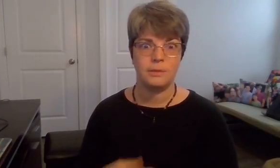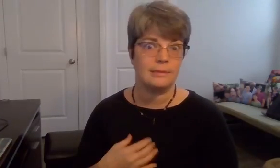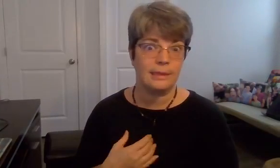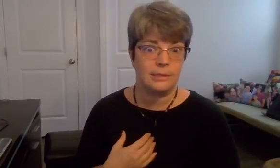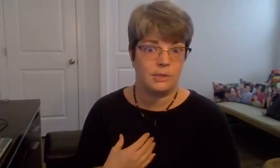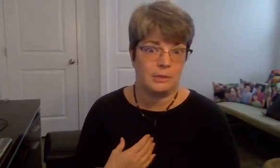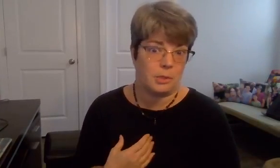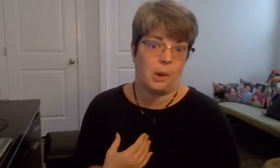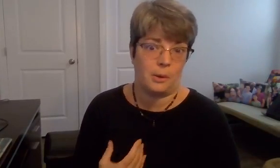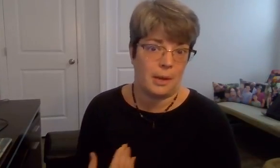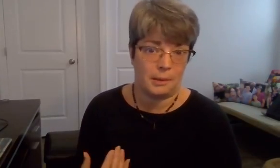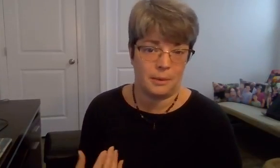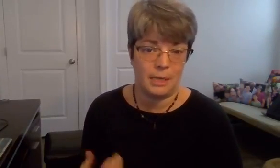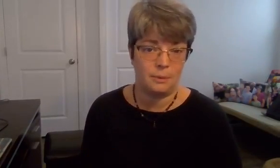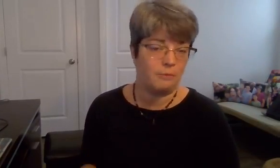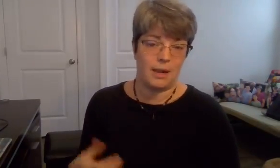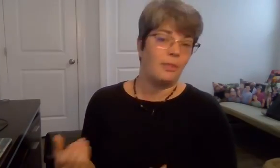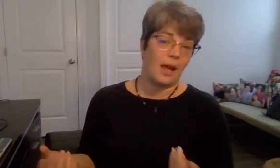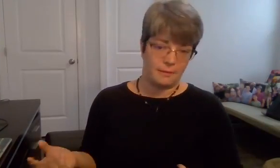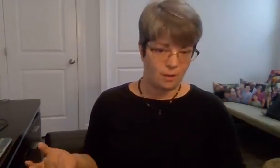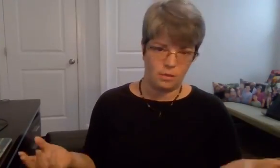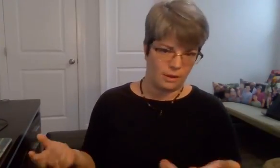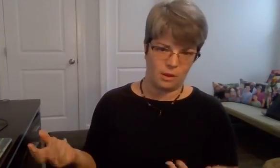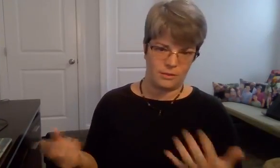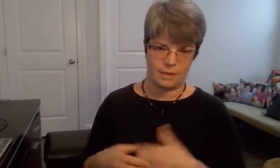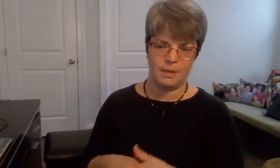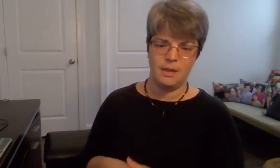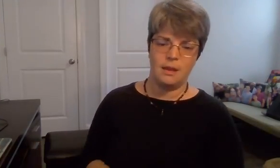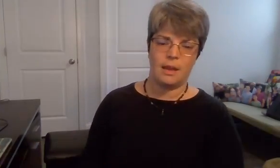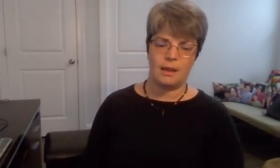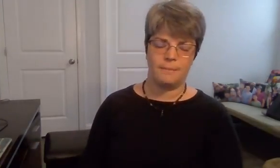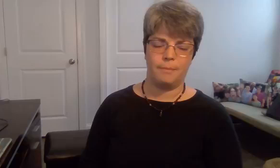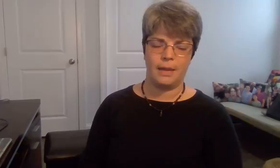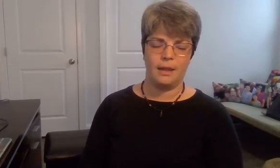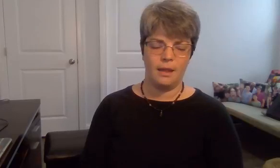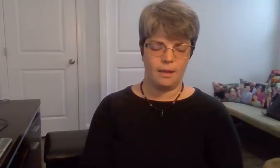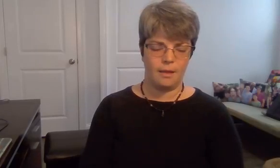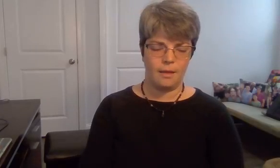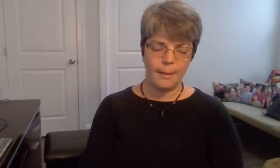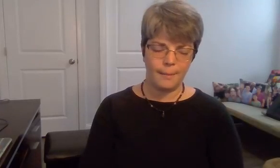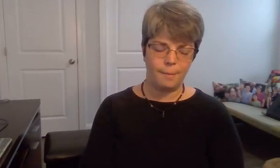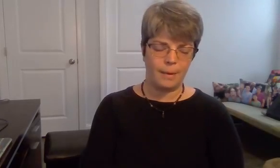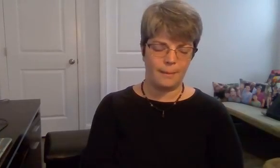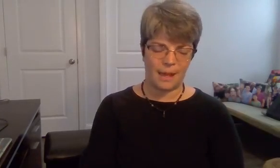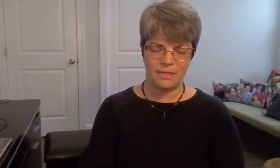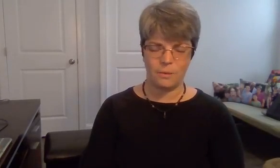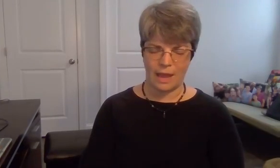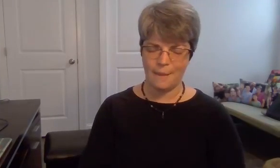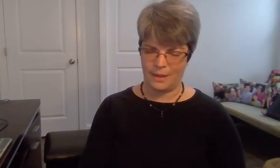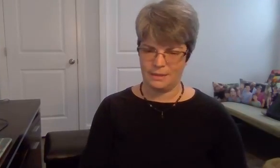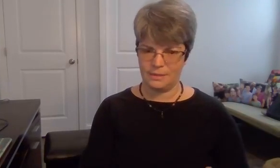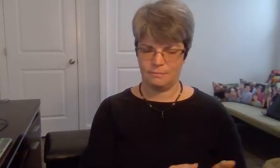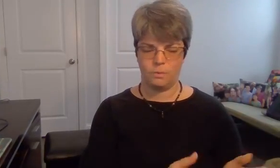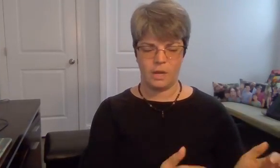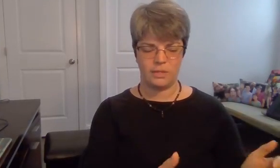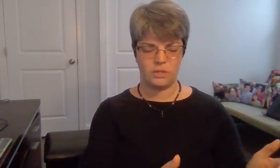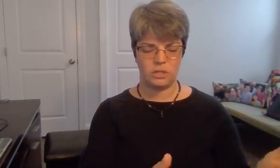because I like taught her how to read. We read a lot, like all the time, but I think what happened was she